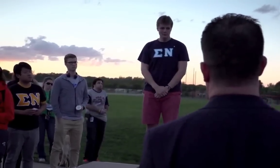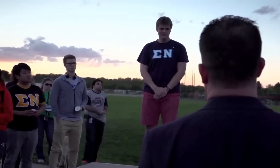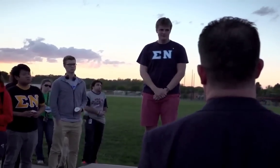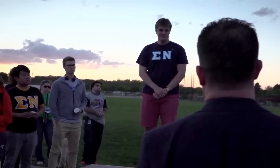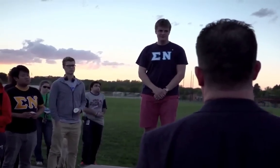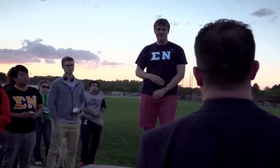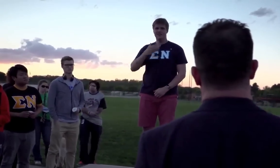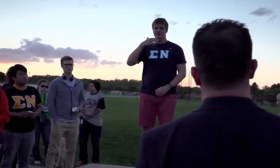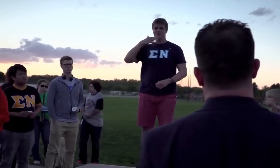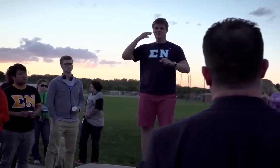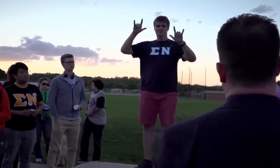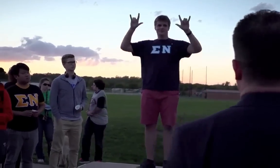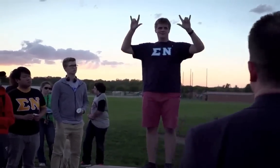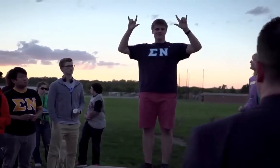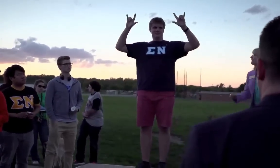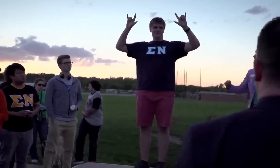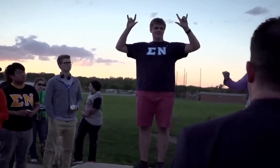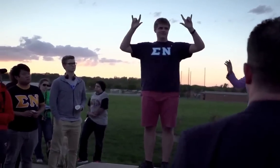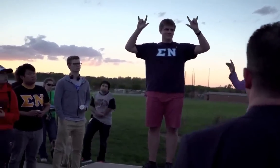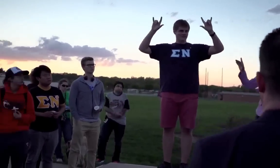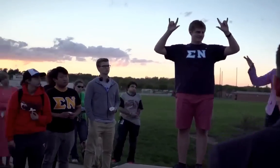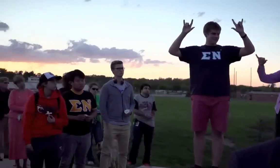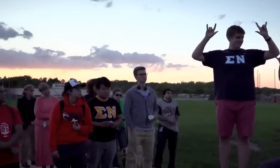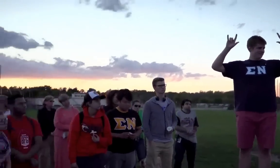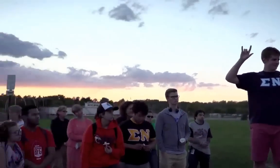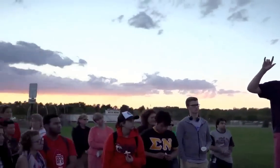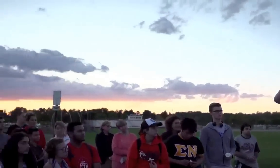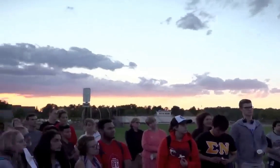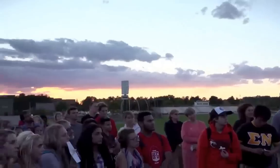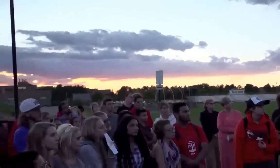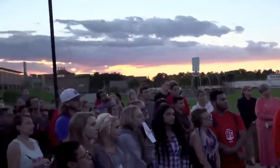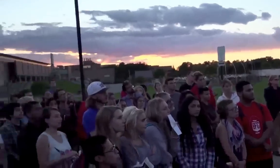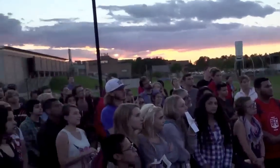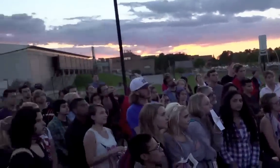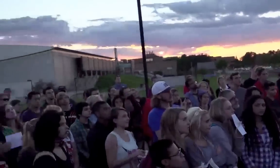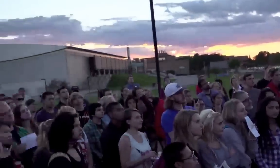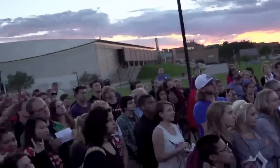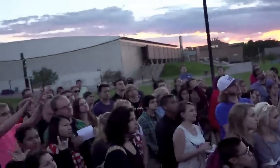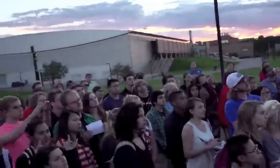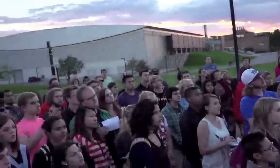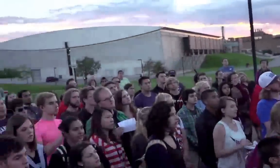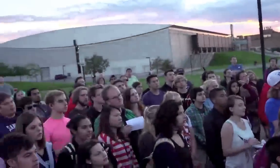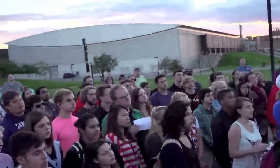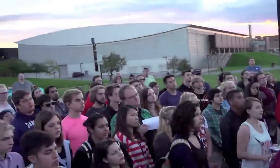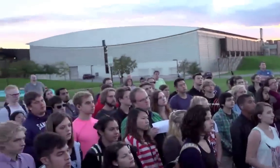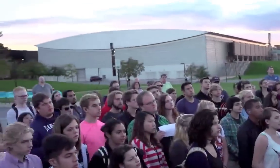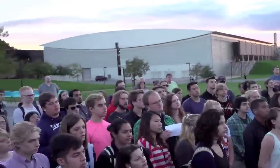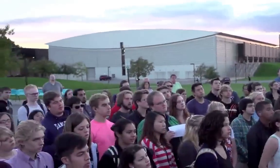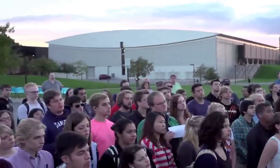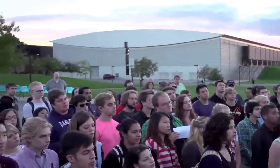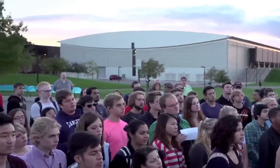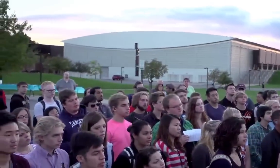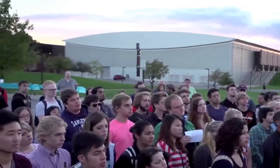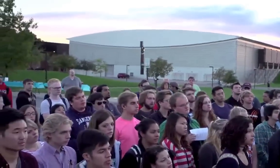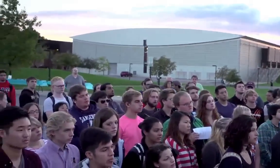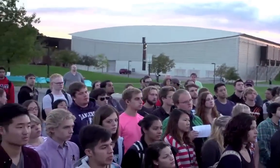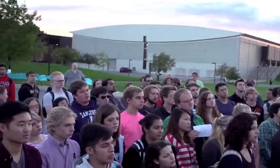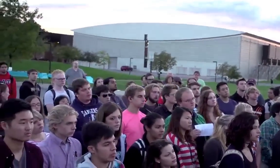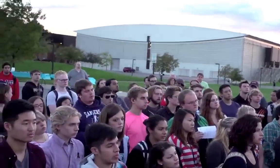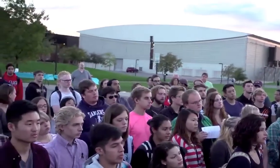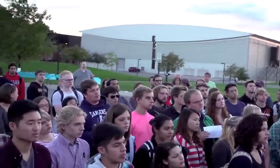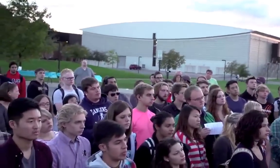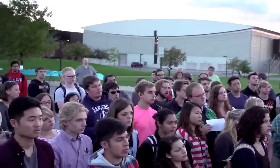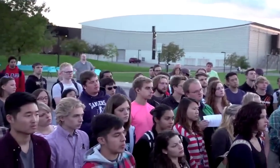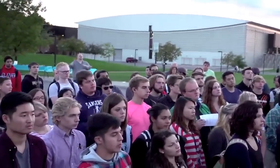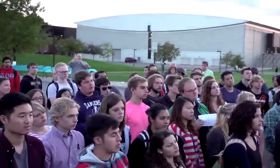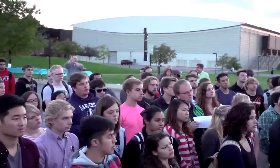Thank you again. We love you all. Also, we still have some refreshments left, so please help